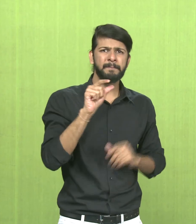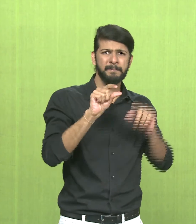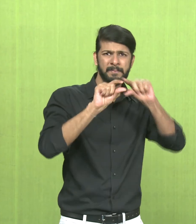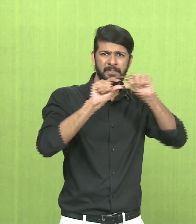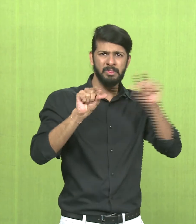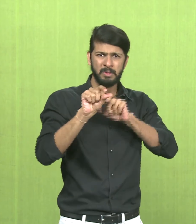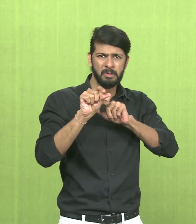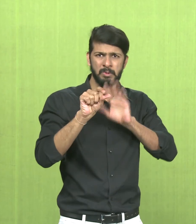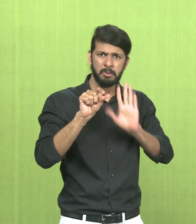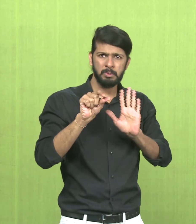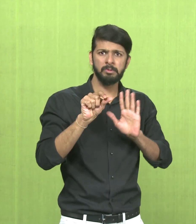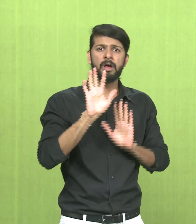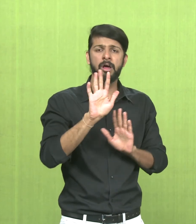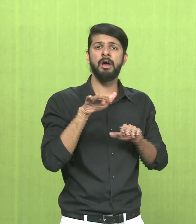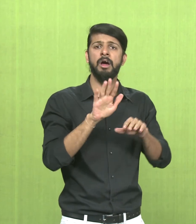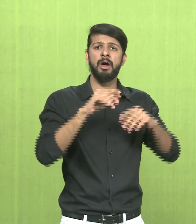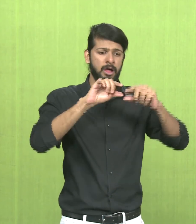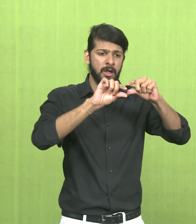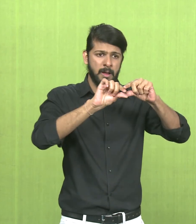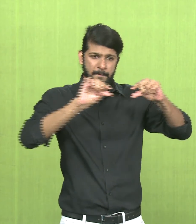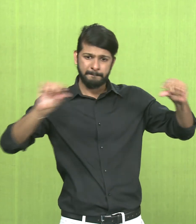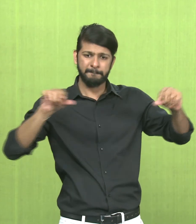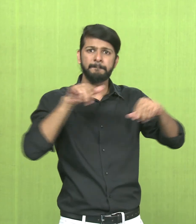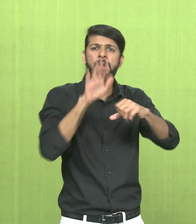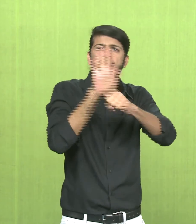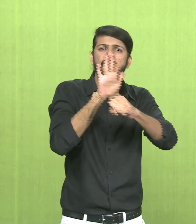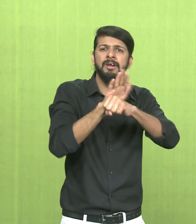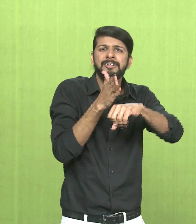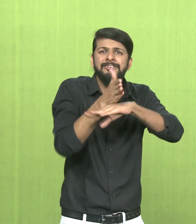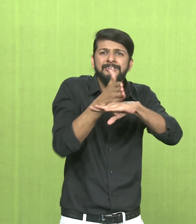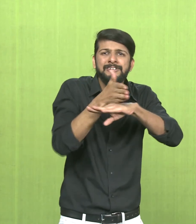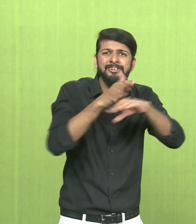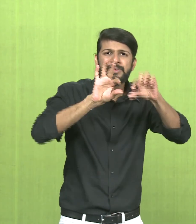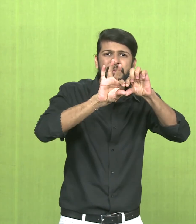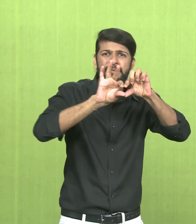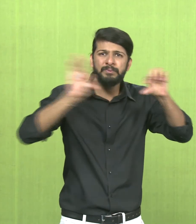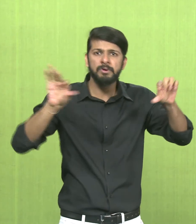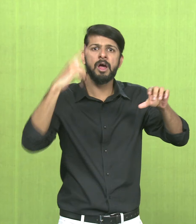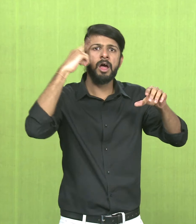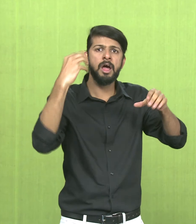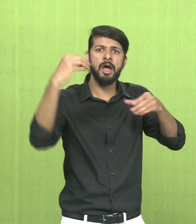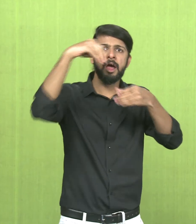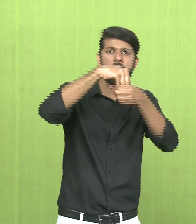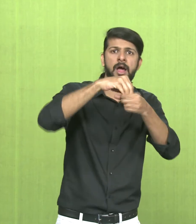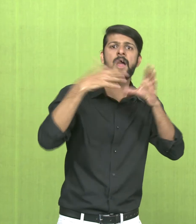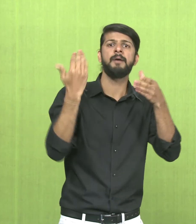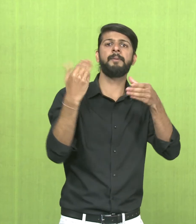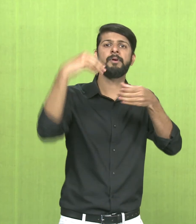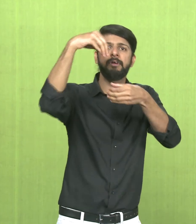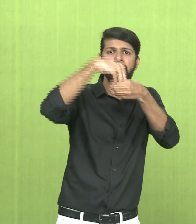The charcoal stick is produced by a specific way, by